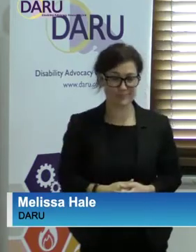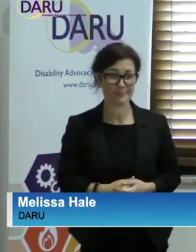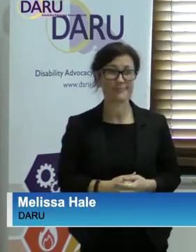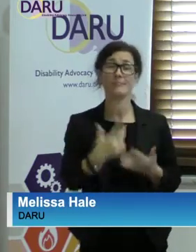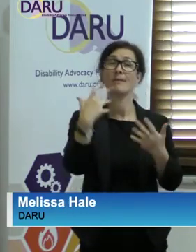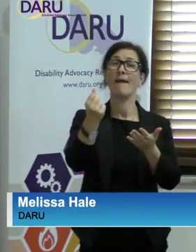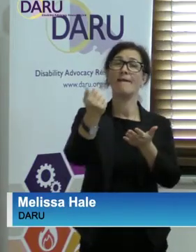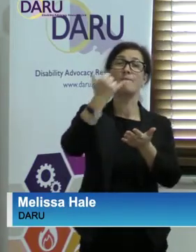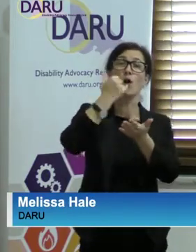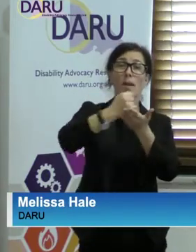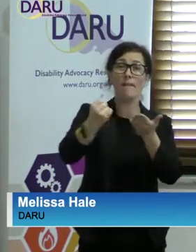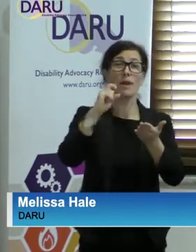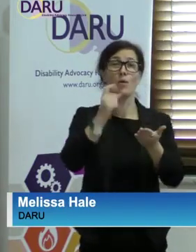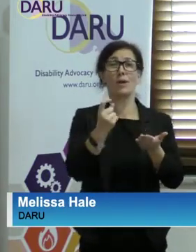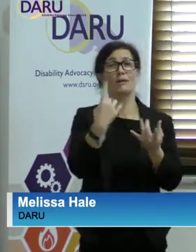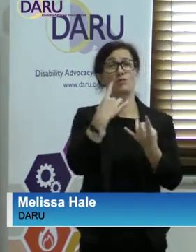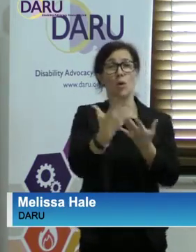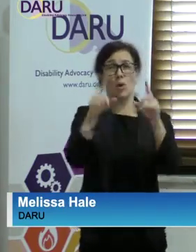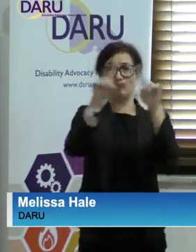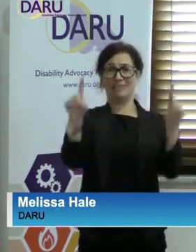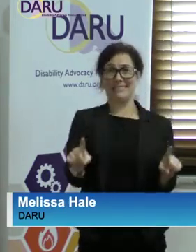be displayed on the screen for you to see.